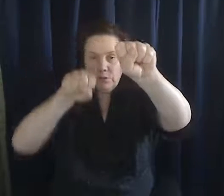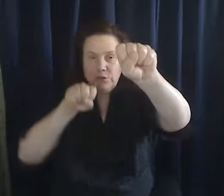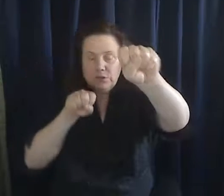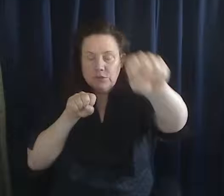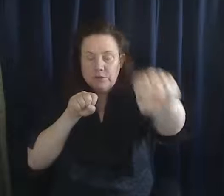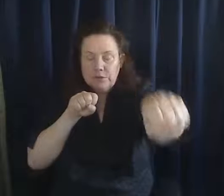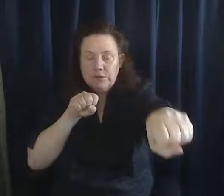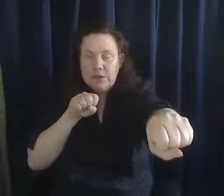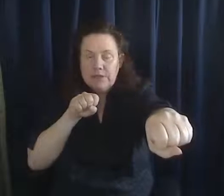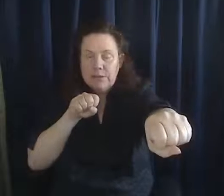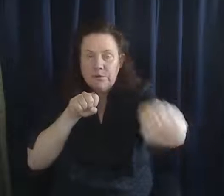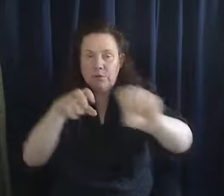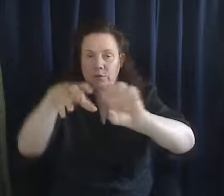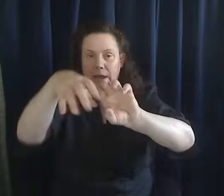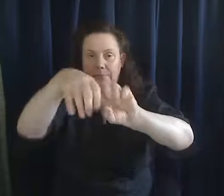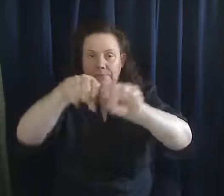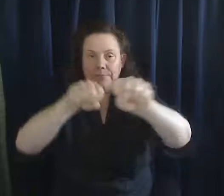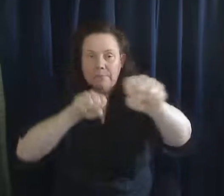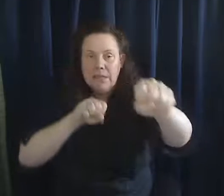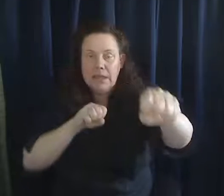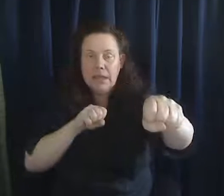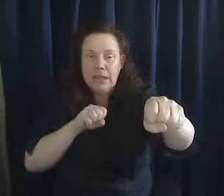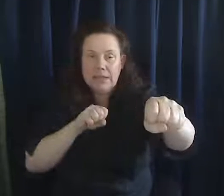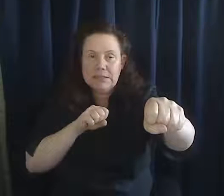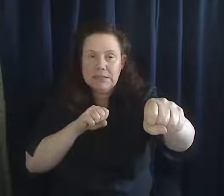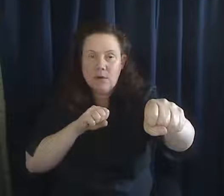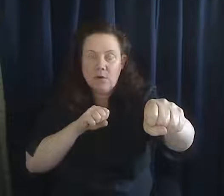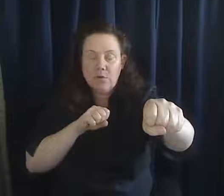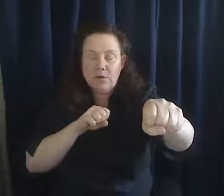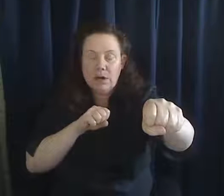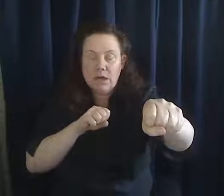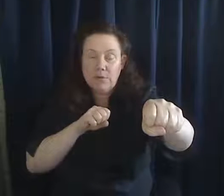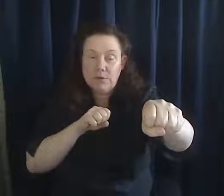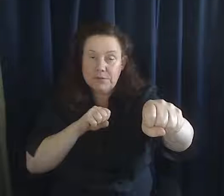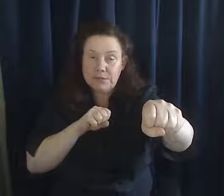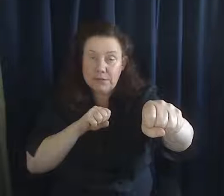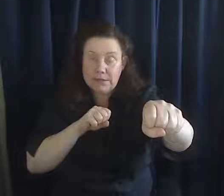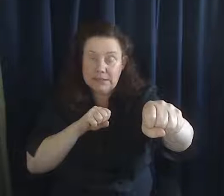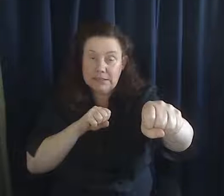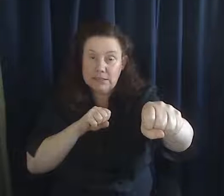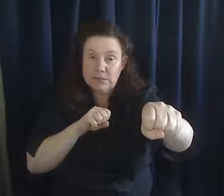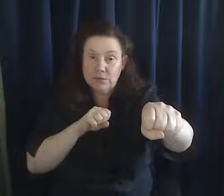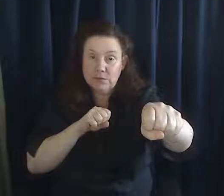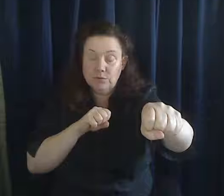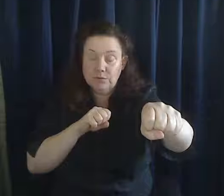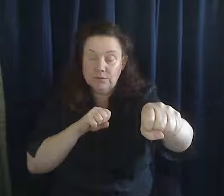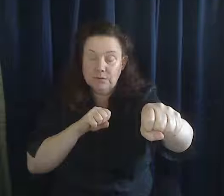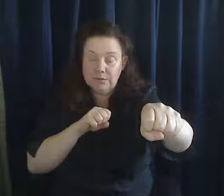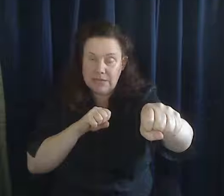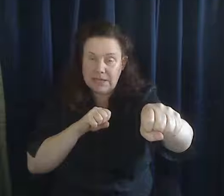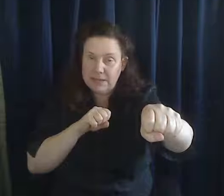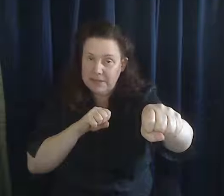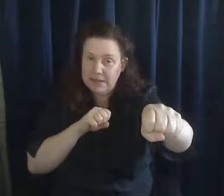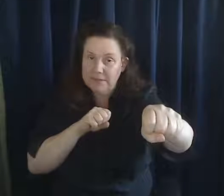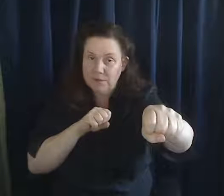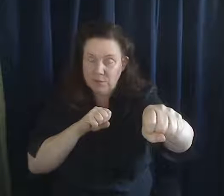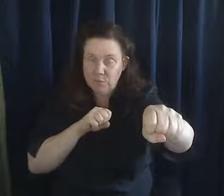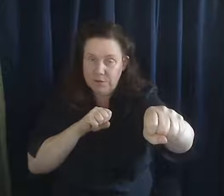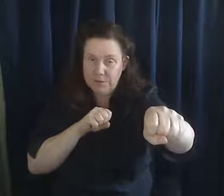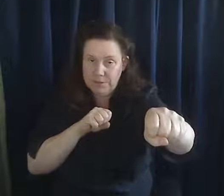towards you, with your left hand pull away. And so whoever's directing needs to sign left-handed if they're working with